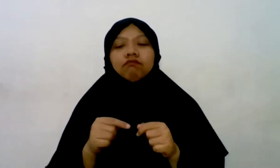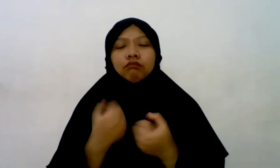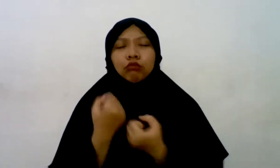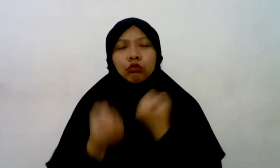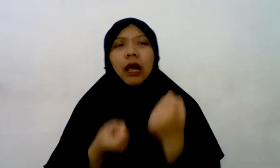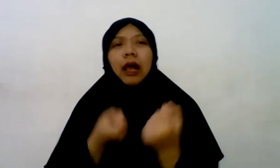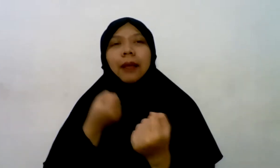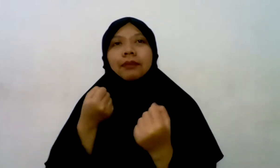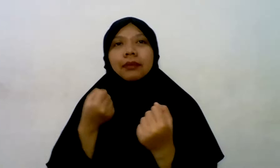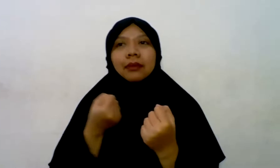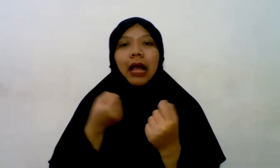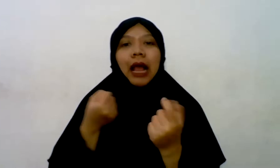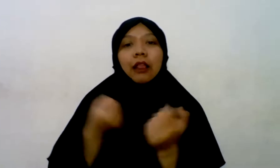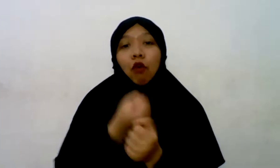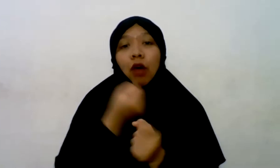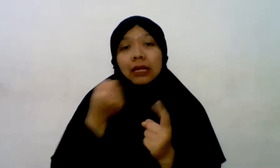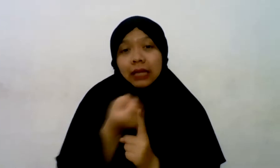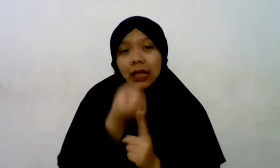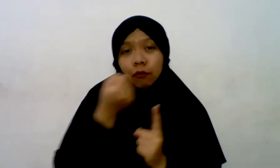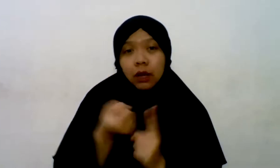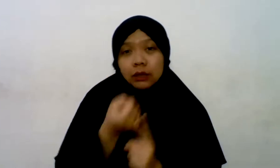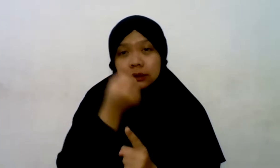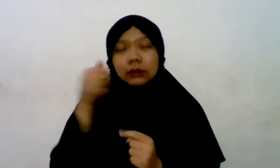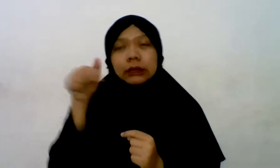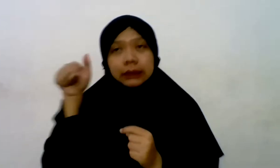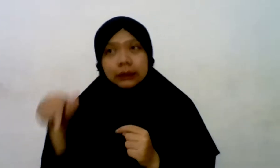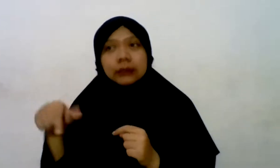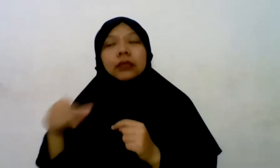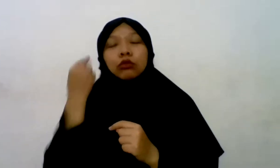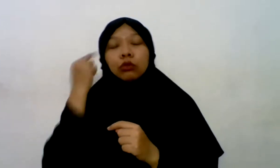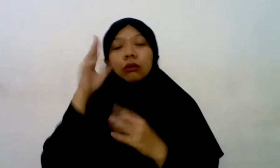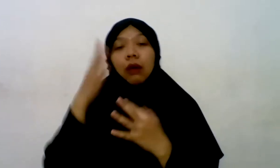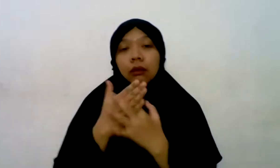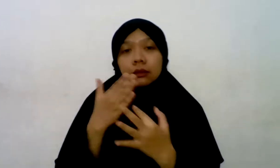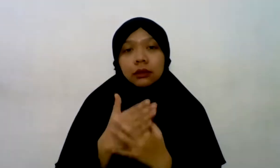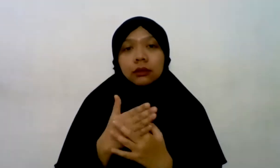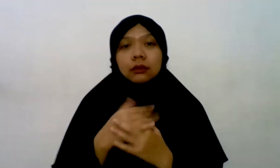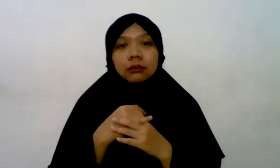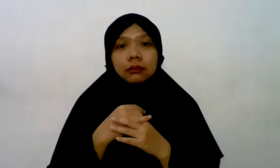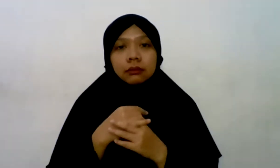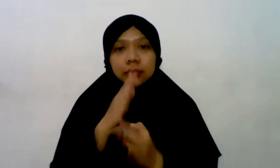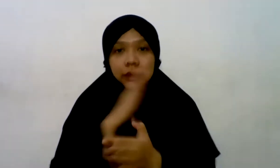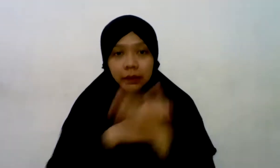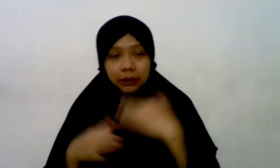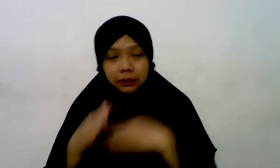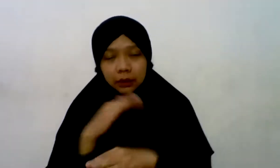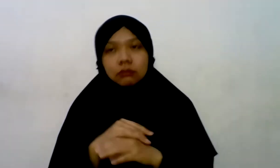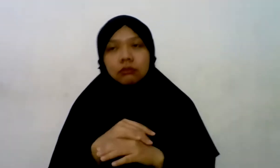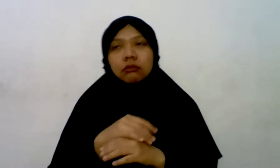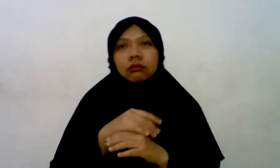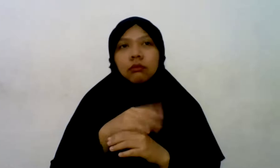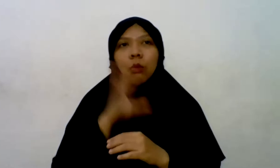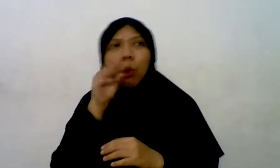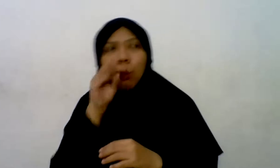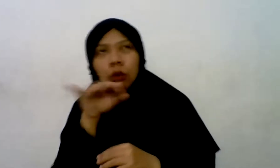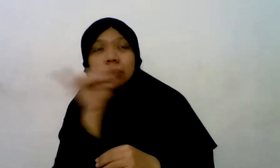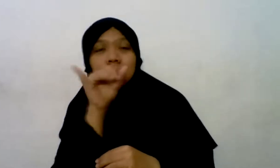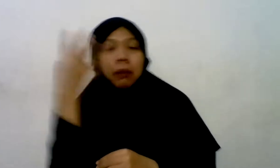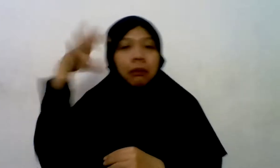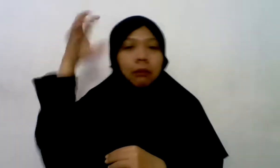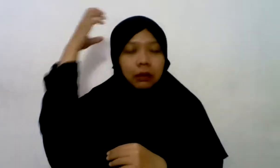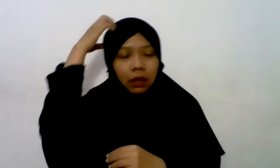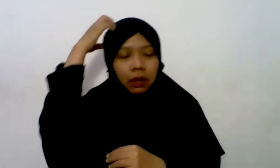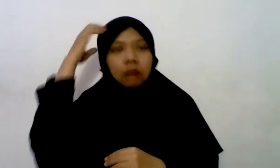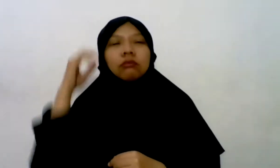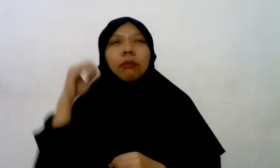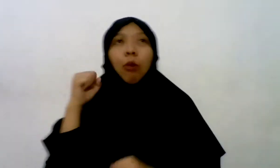Indonesia, they you know, did this advocacy. They first talked to the government, hey, you need to make